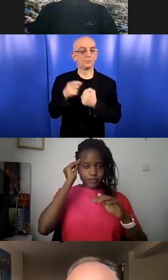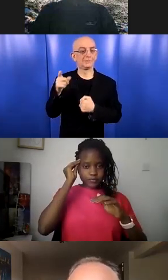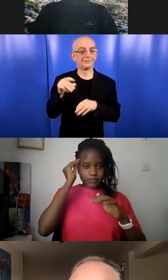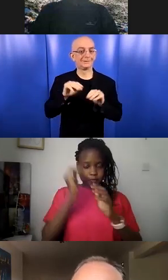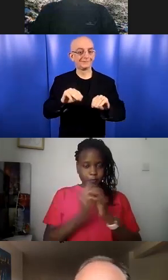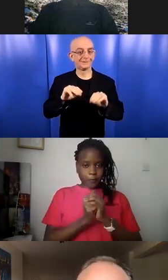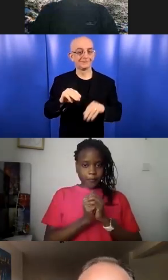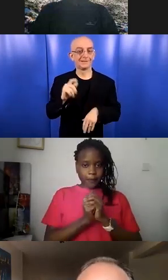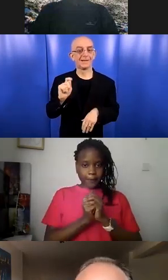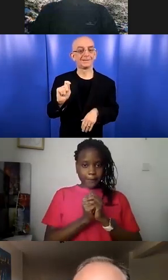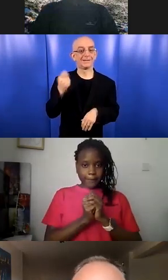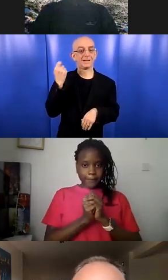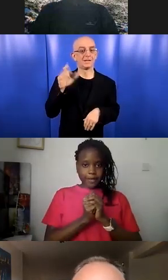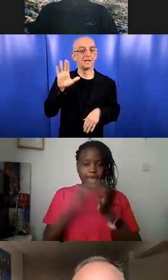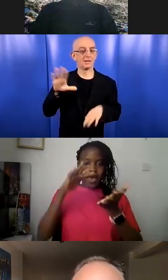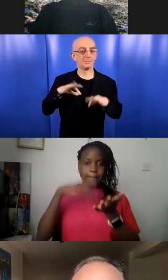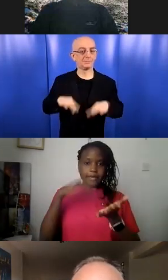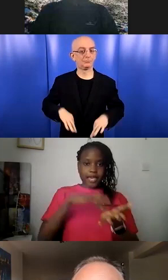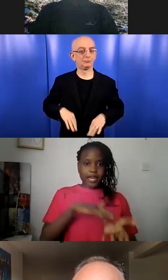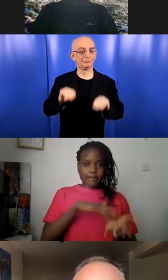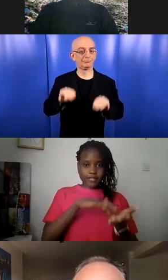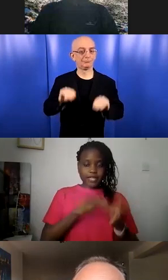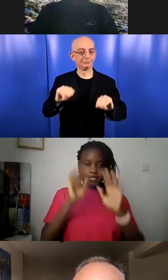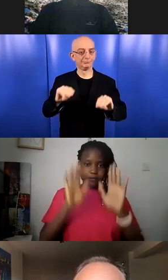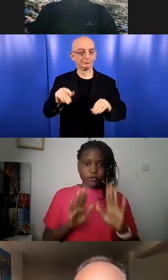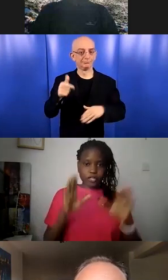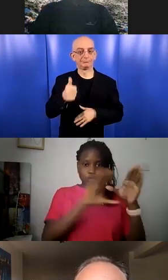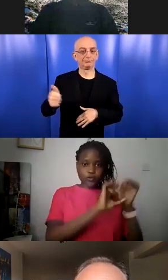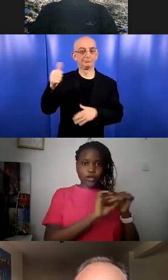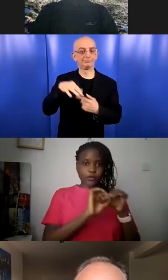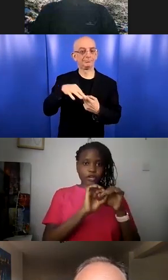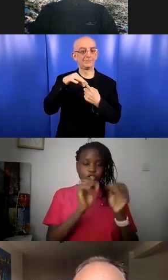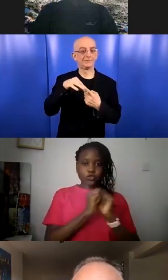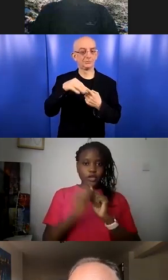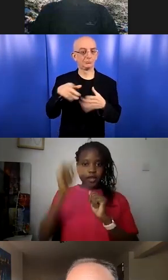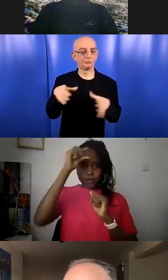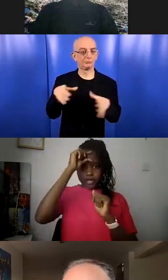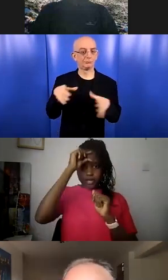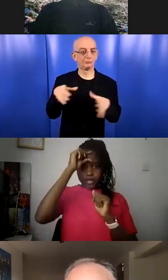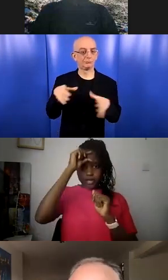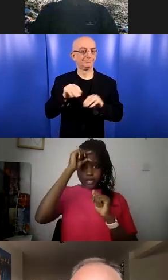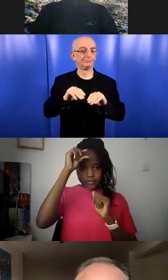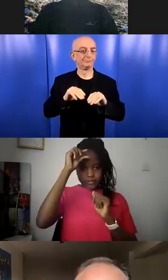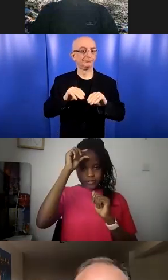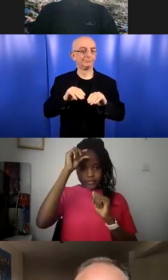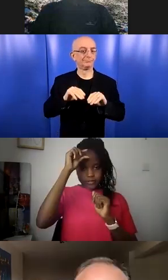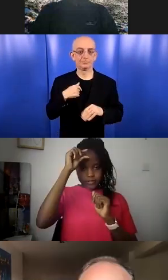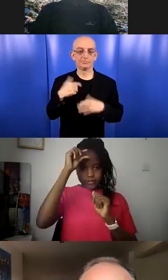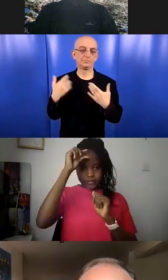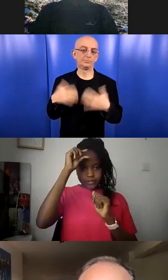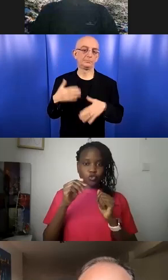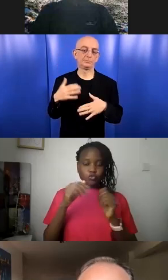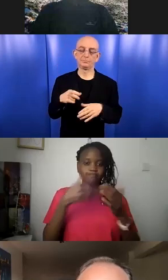Education. I can only emphasize the importance of collaboration with government to